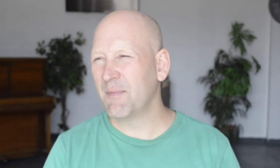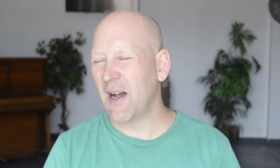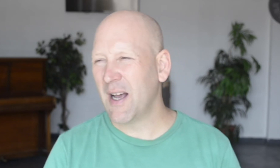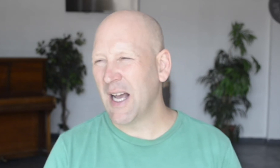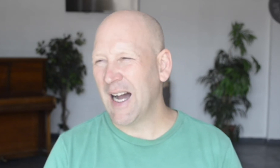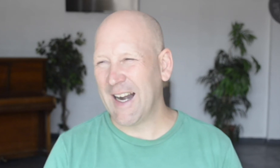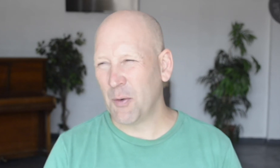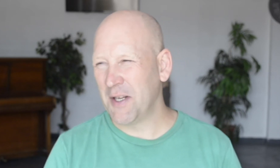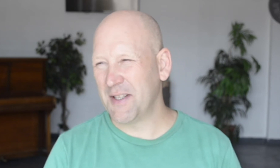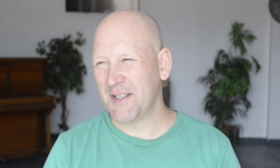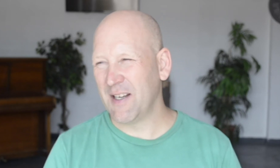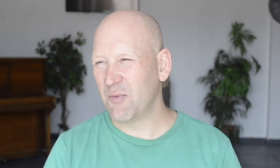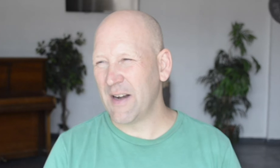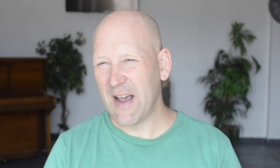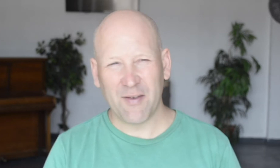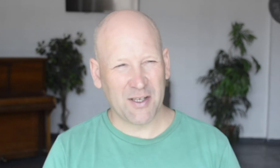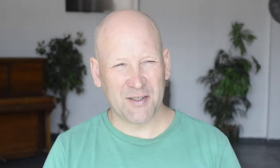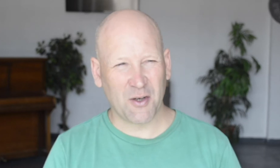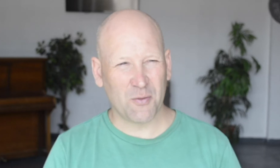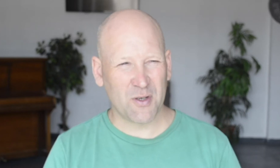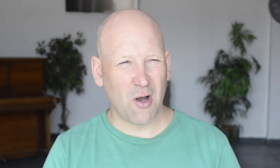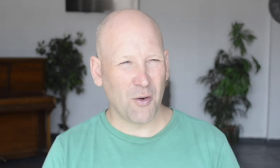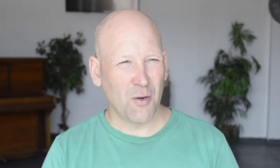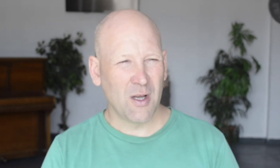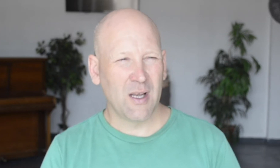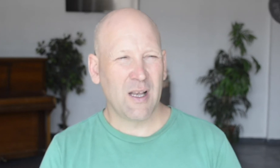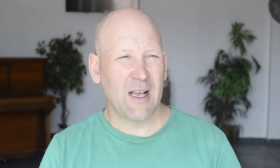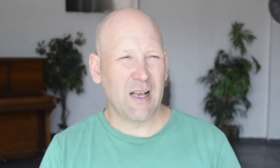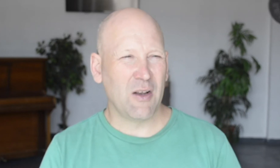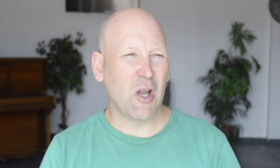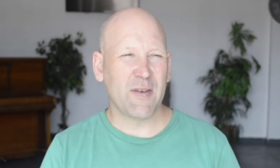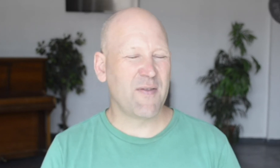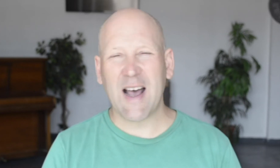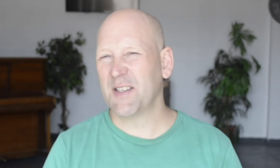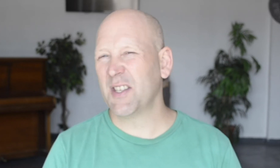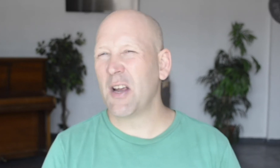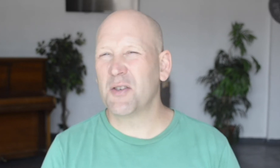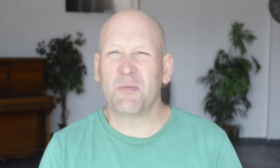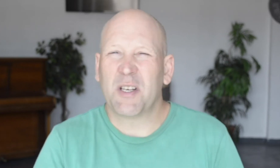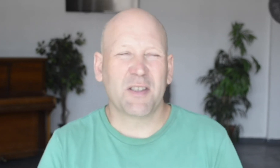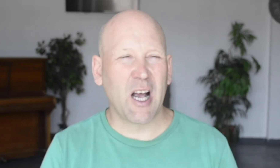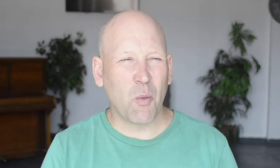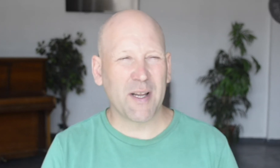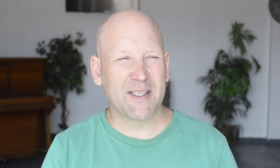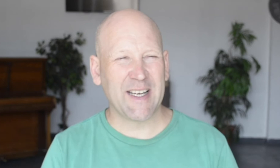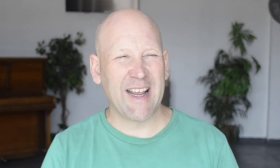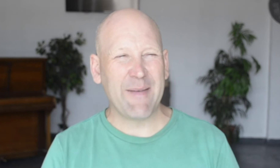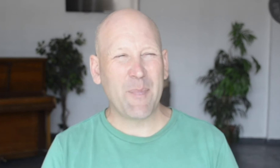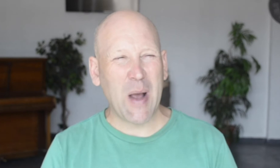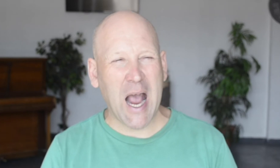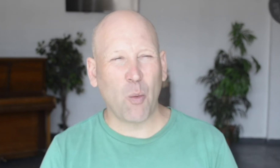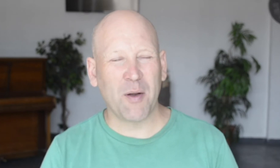sing. But I don't want us to sing Bread of Heaven because it's a cool song, or Love as Vast as the Ocean, because I want to sing